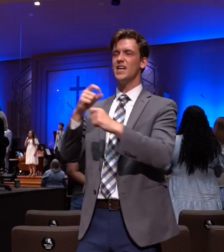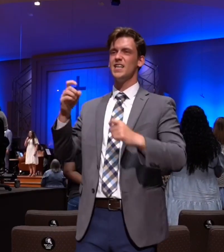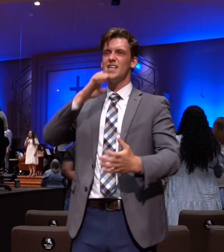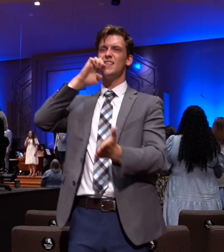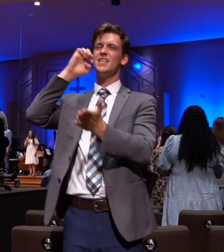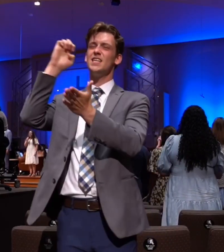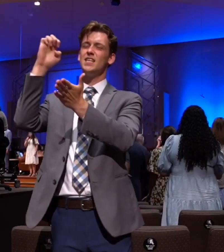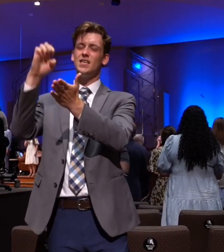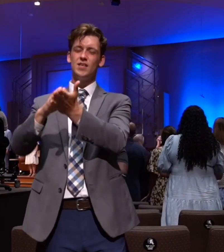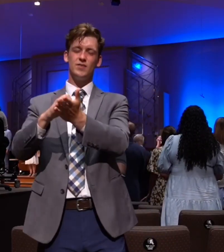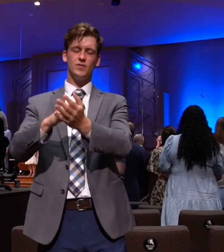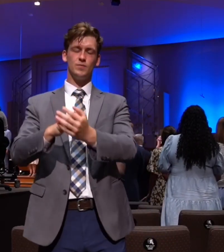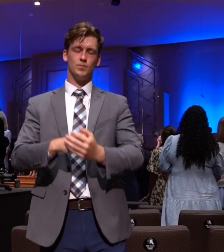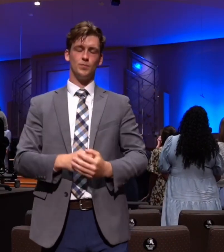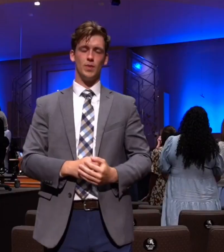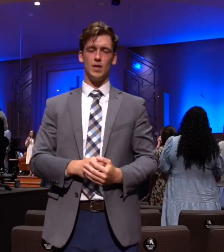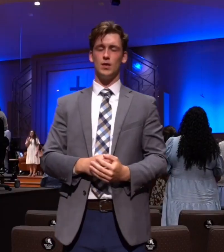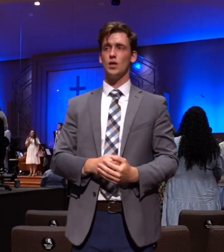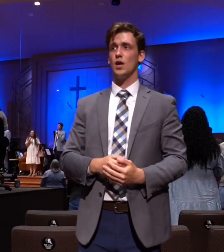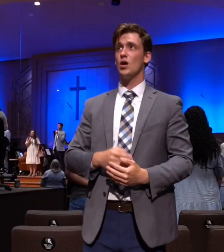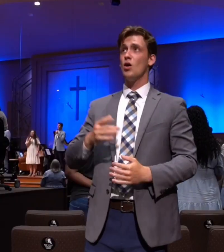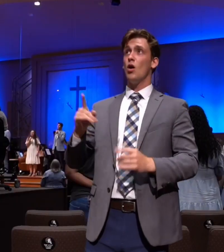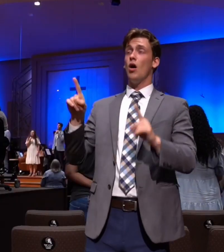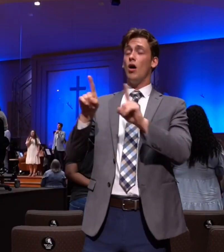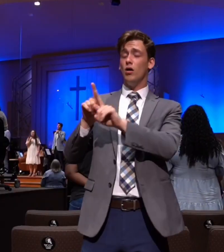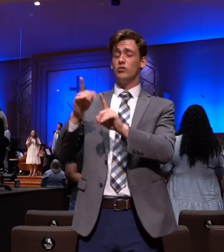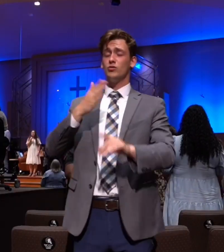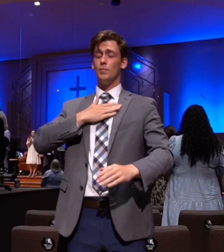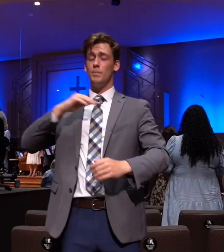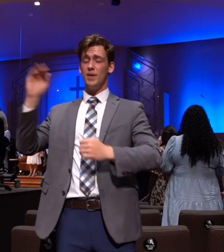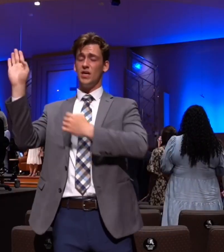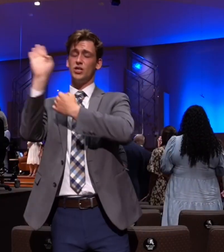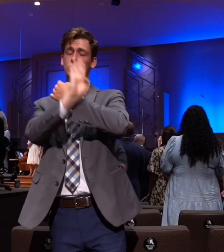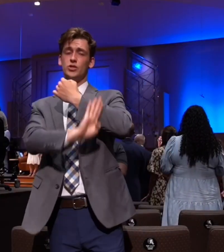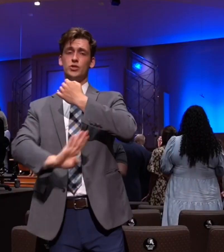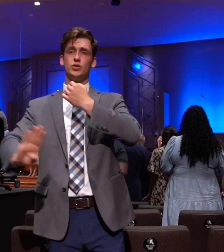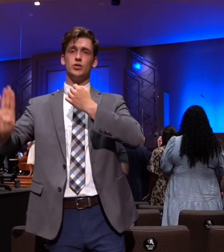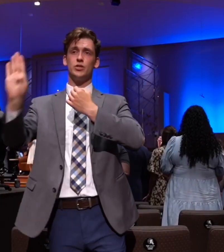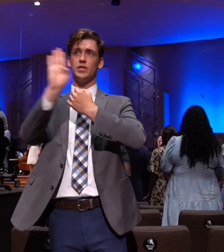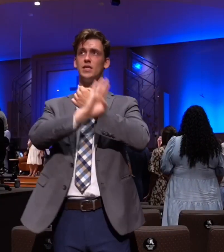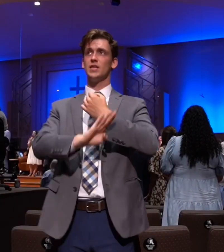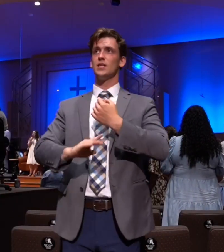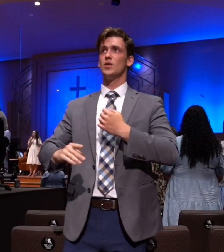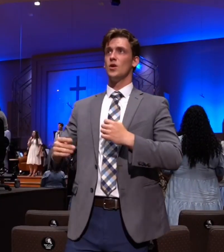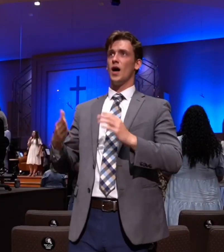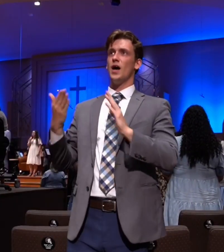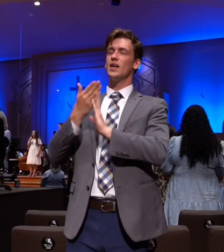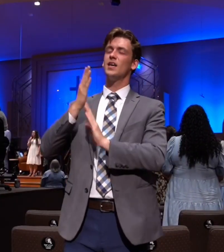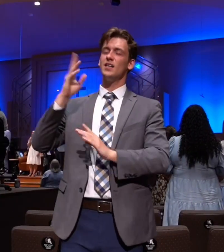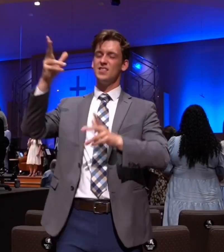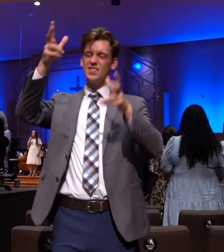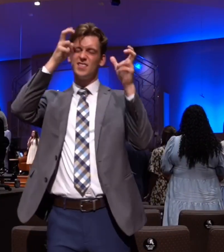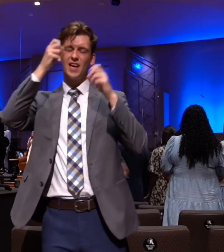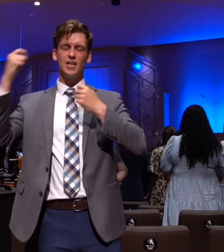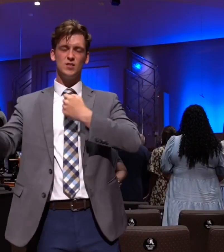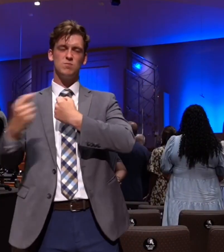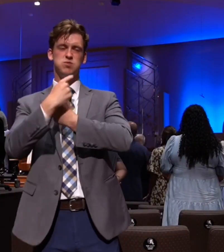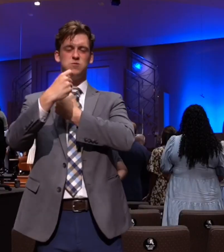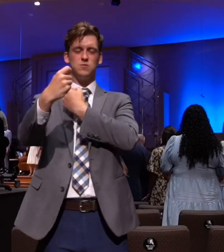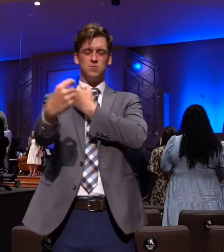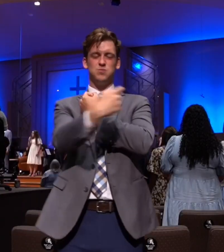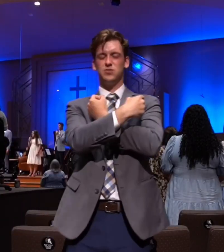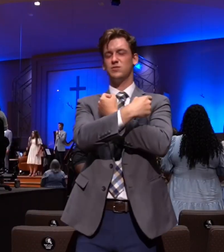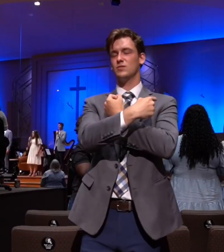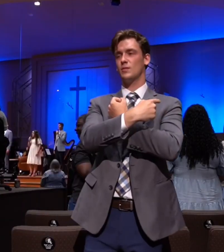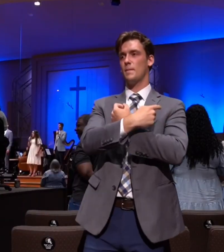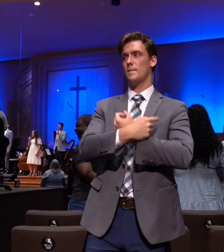deceiver, and my shield against his hateful dart. He's our song.